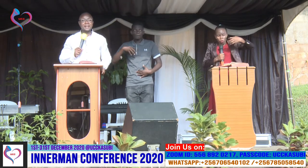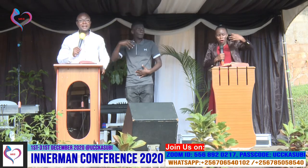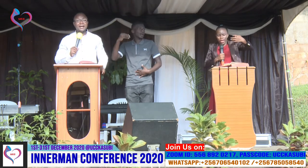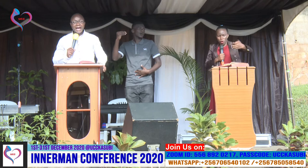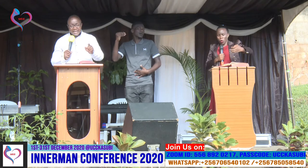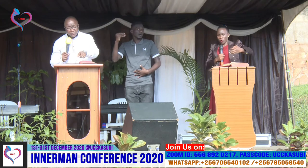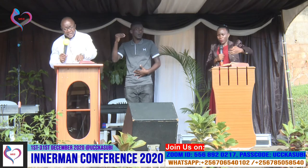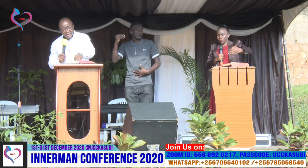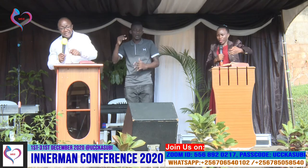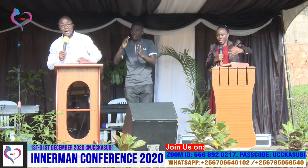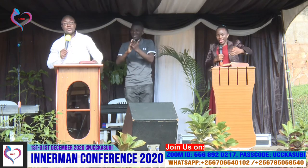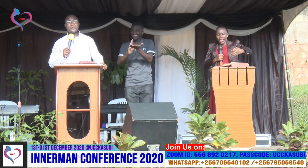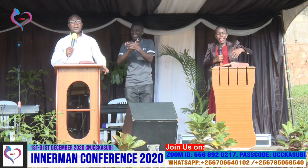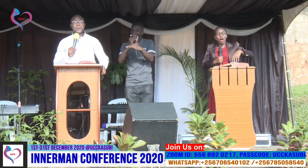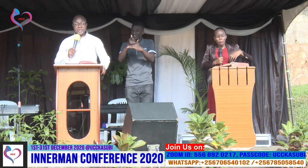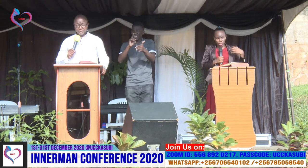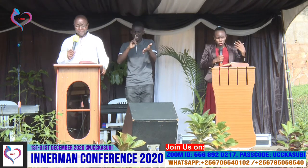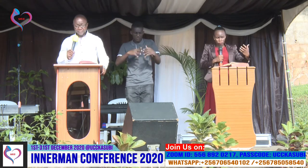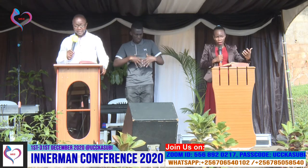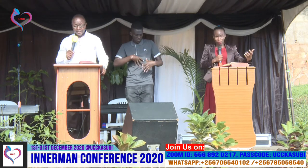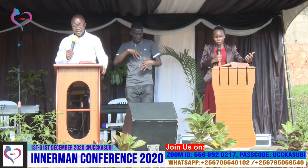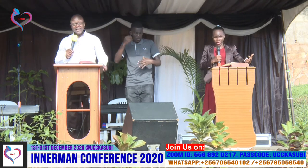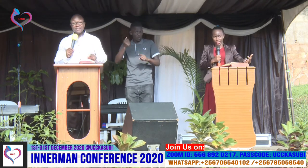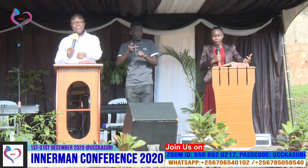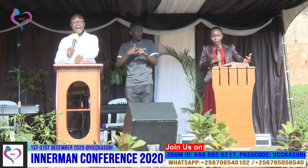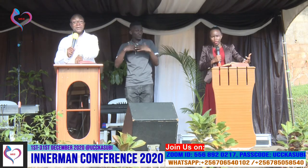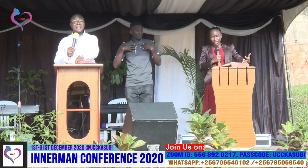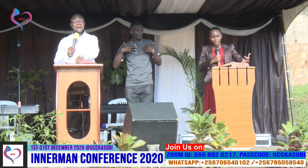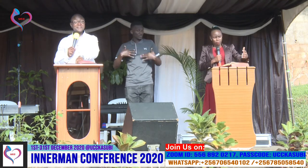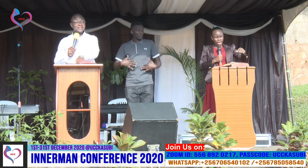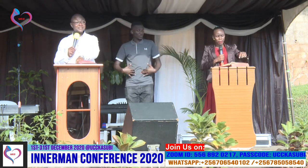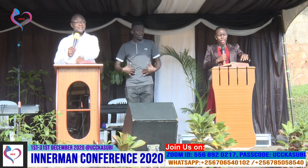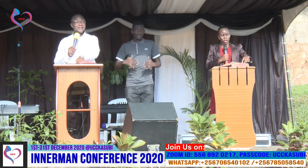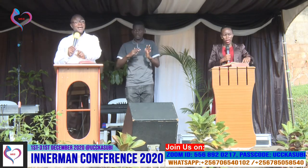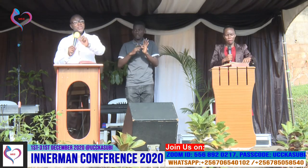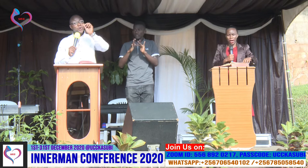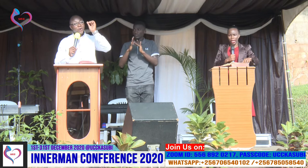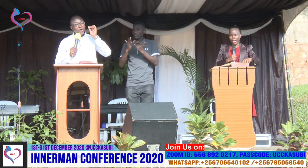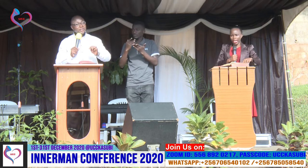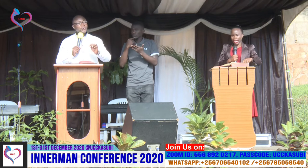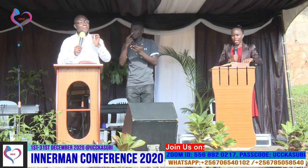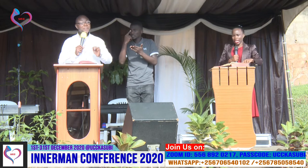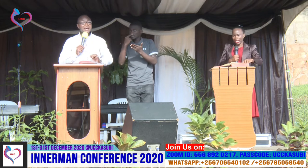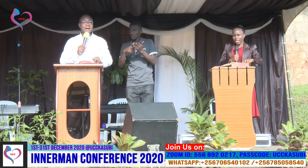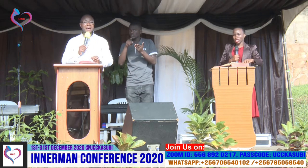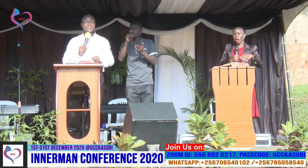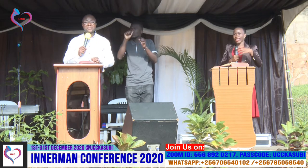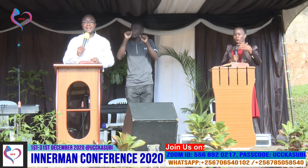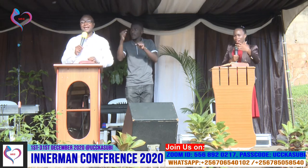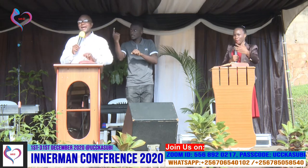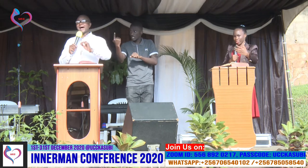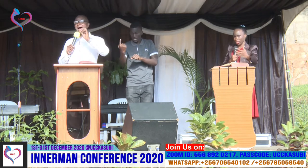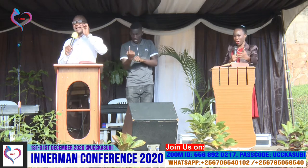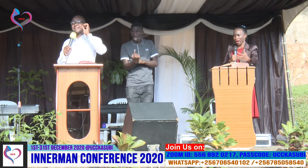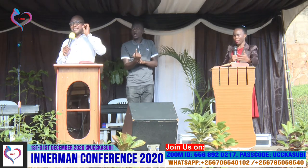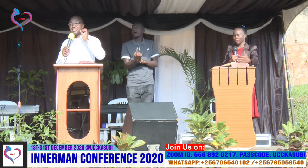body. And after getting out of that body, the Bible tells us you are going to